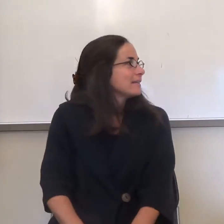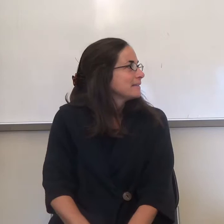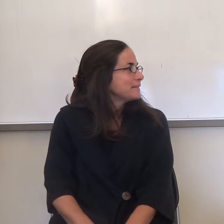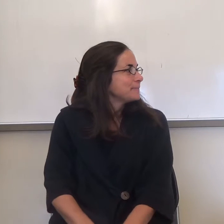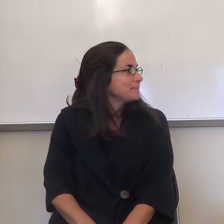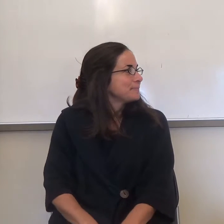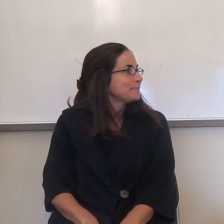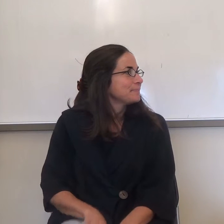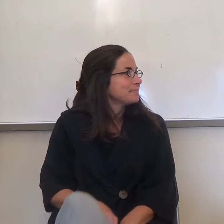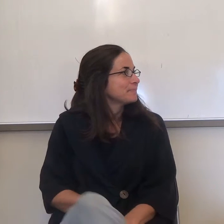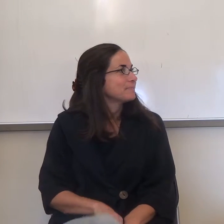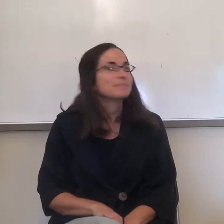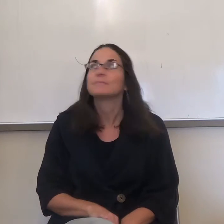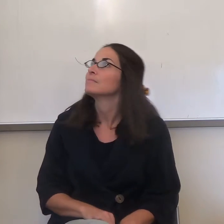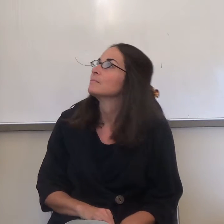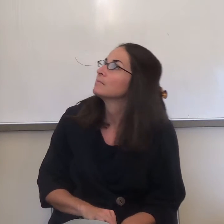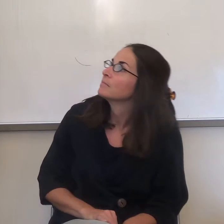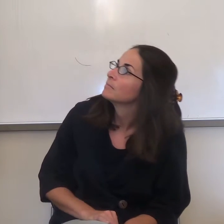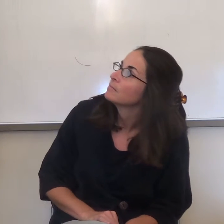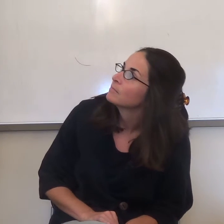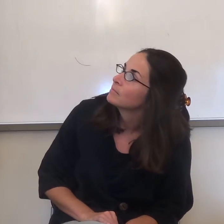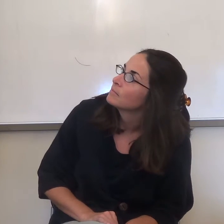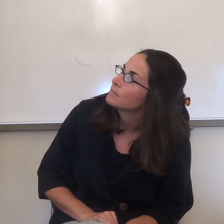So much glue. Okay, that's good.